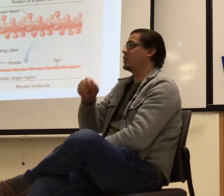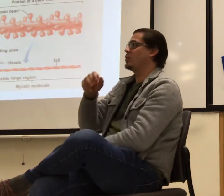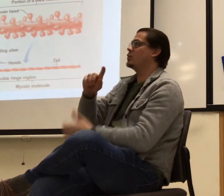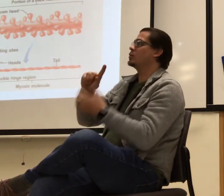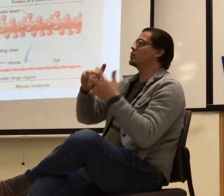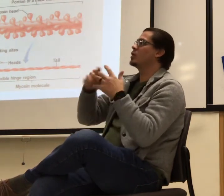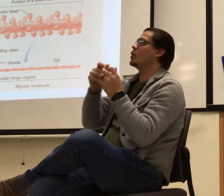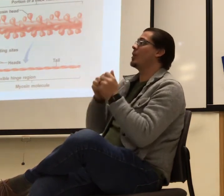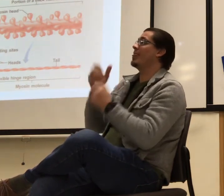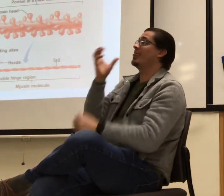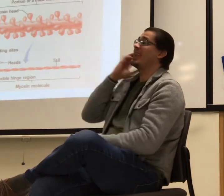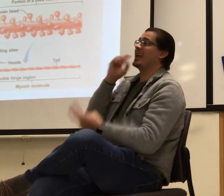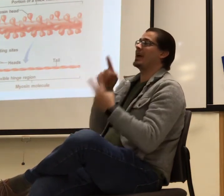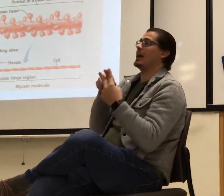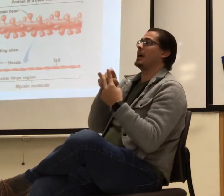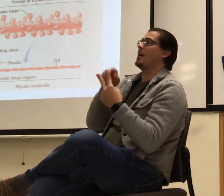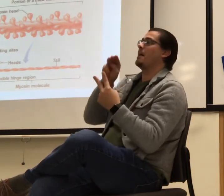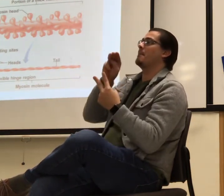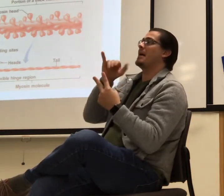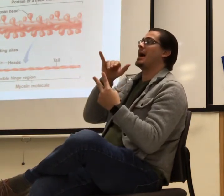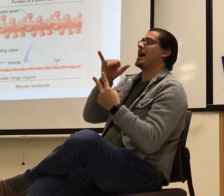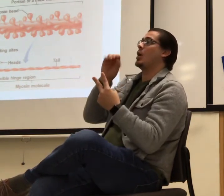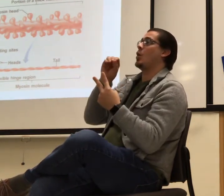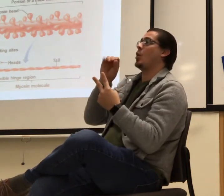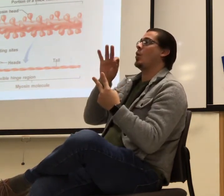with that one, the thick filament.